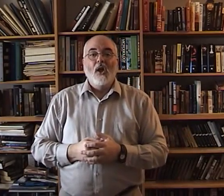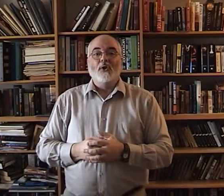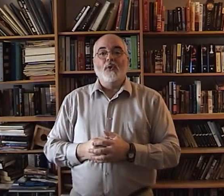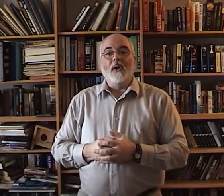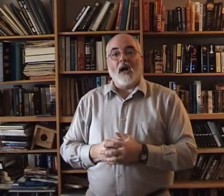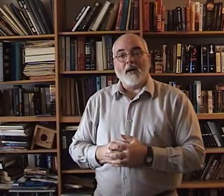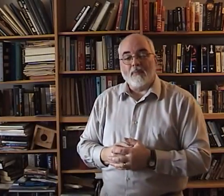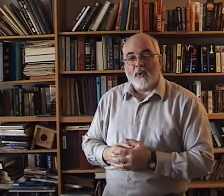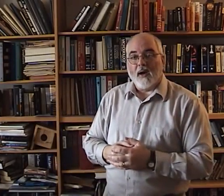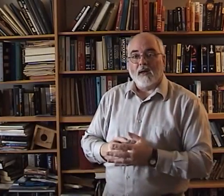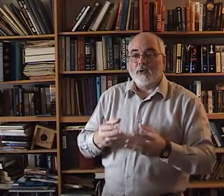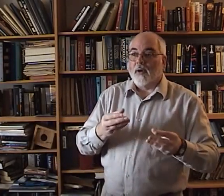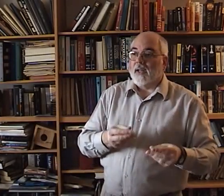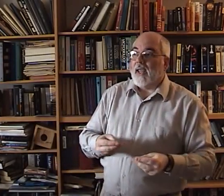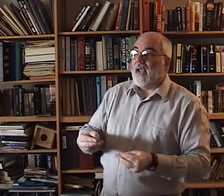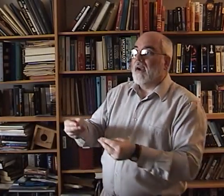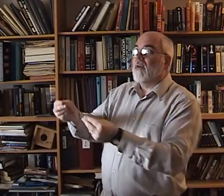To God in prayer. So we're going to carry